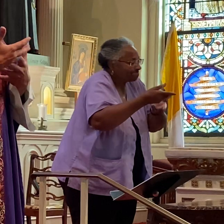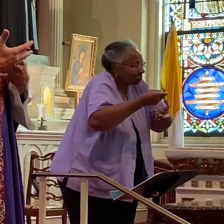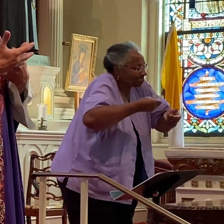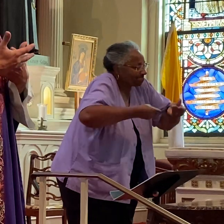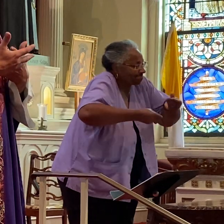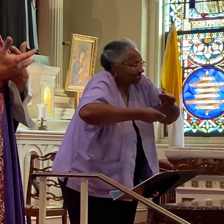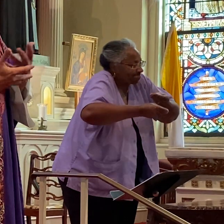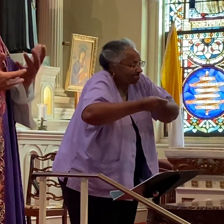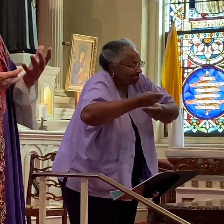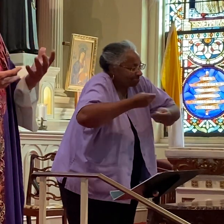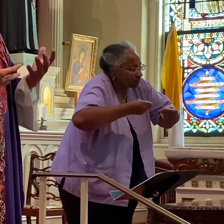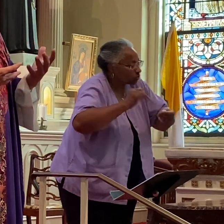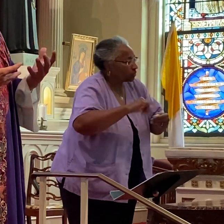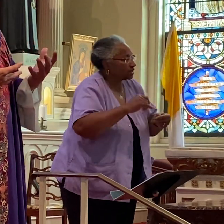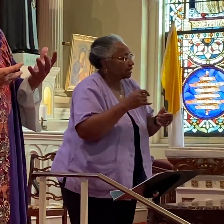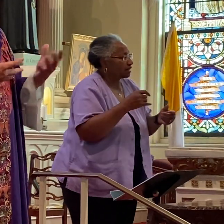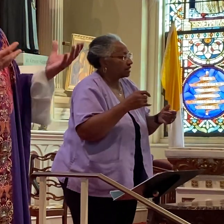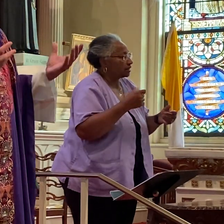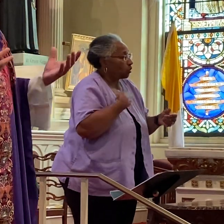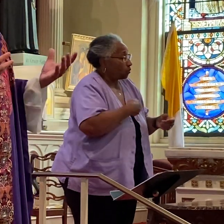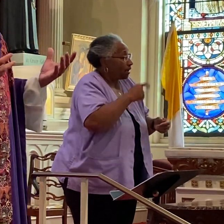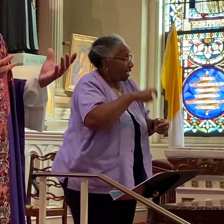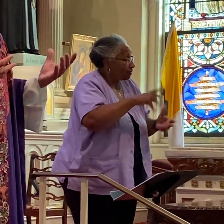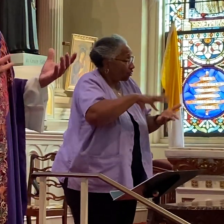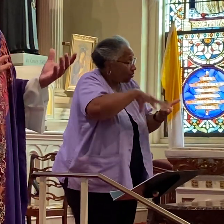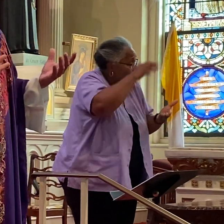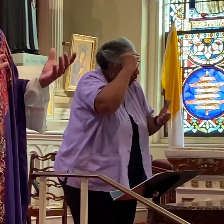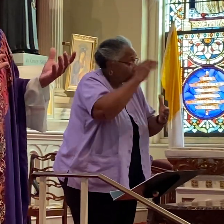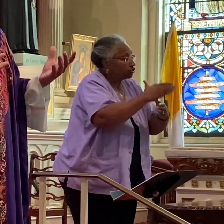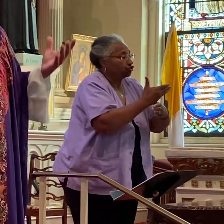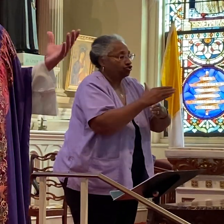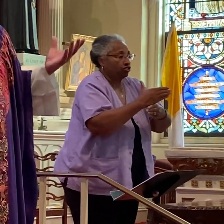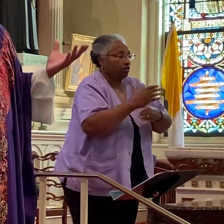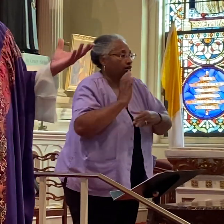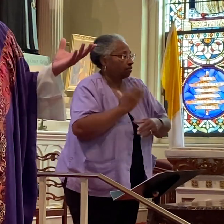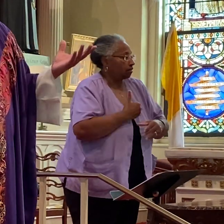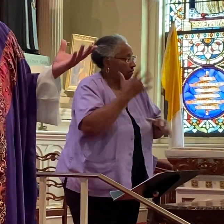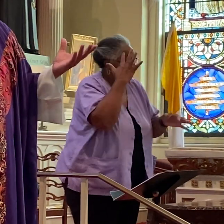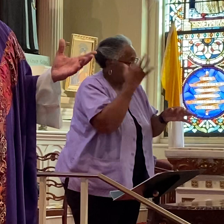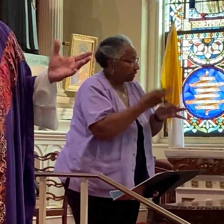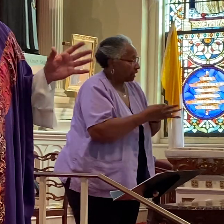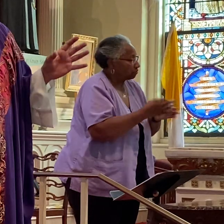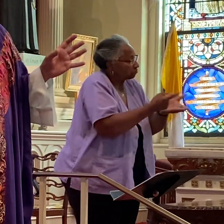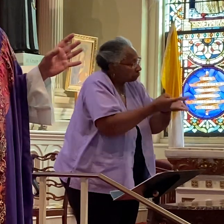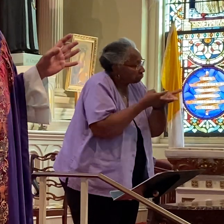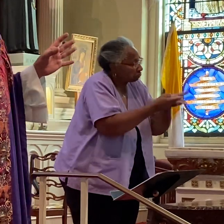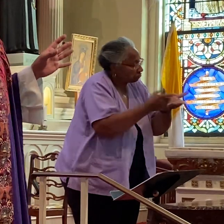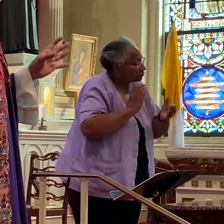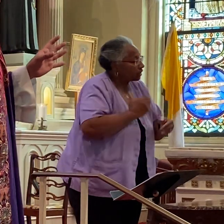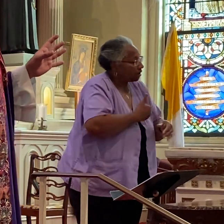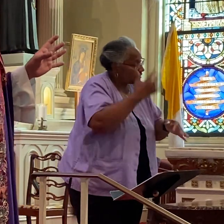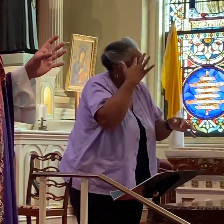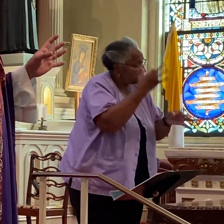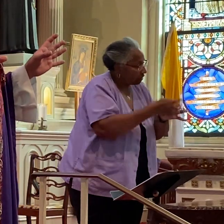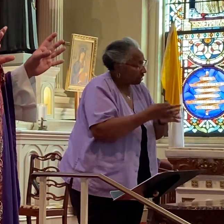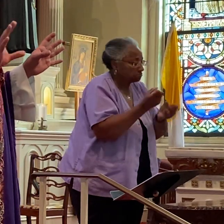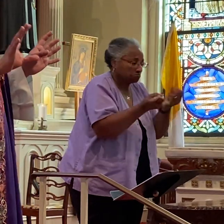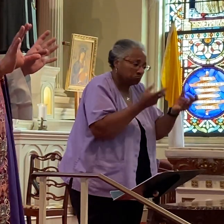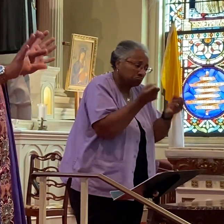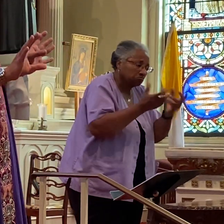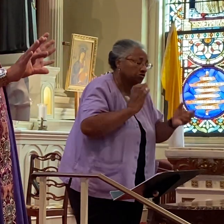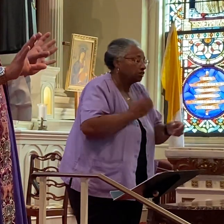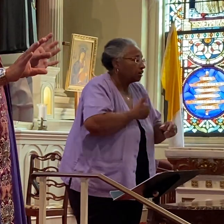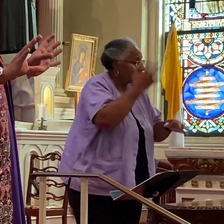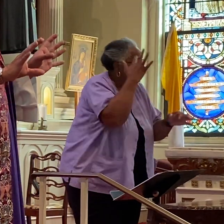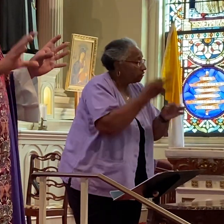to share our faith, to talk about our faith, to say that we believe in something. And that's very hard Because at times